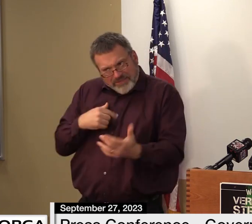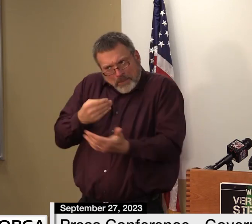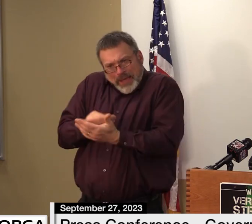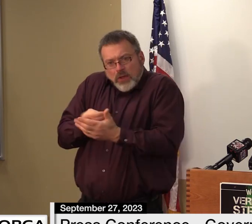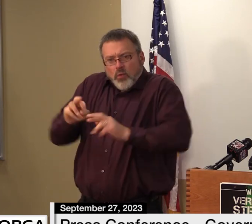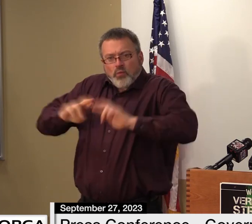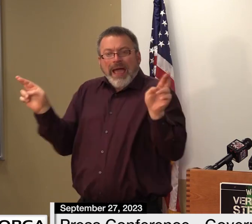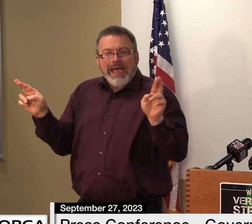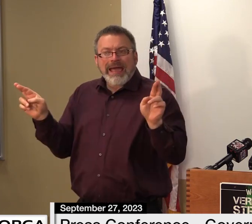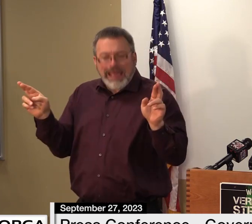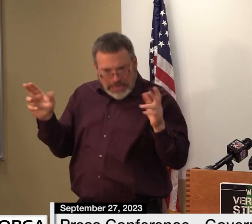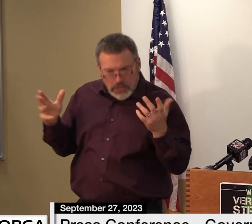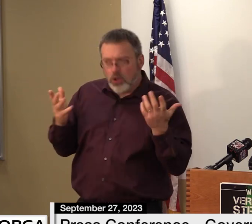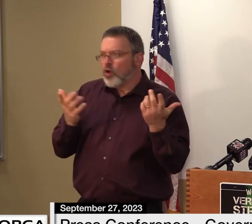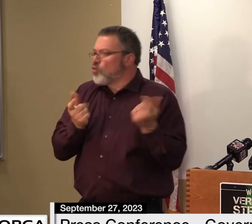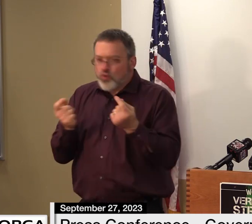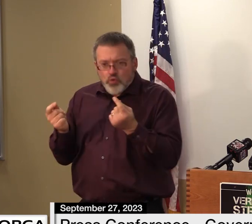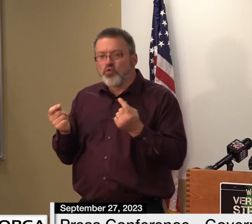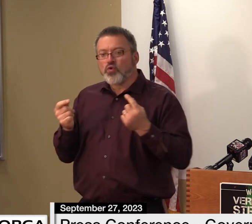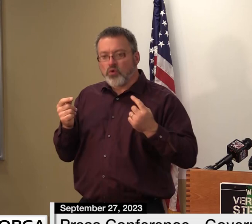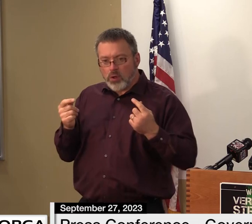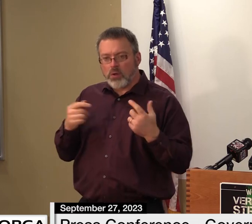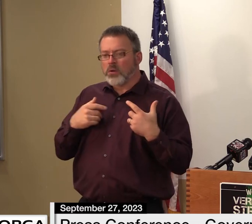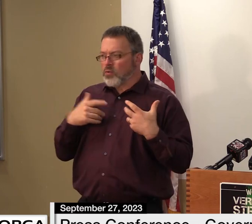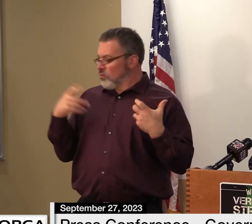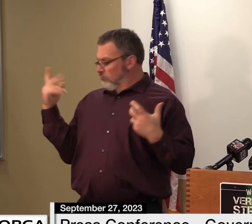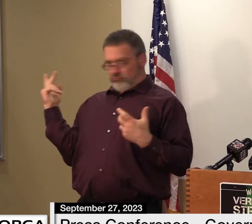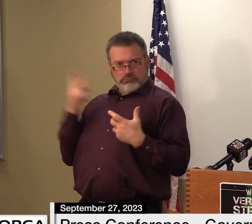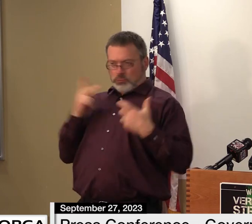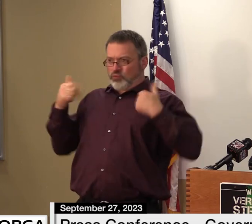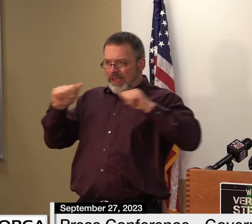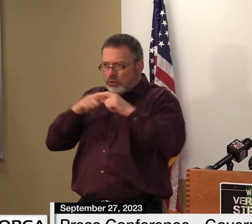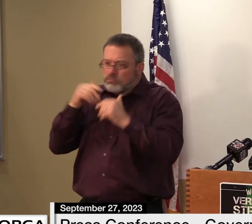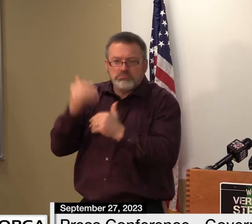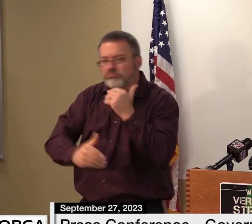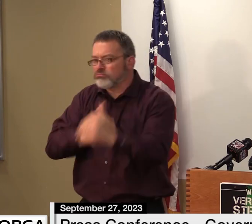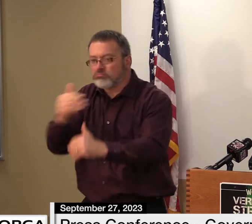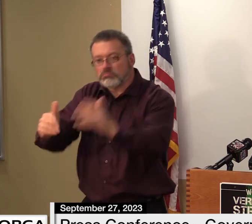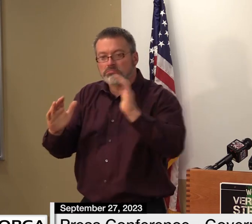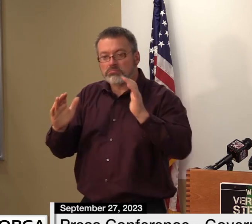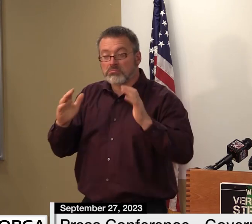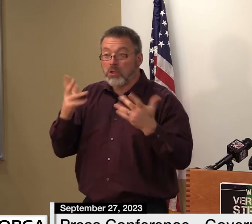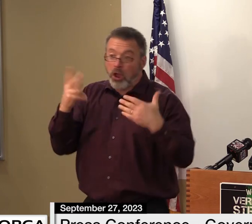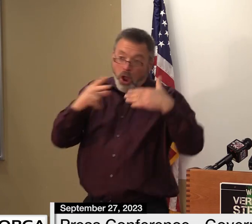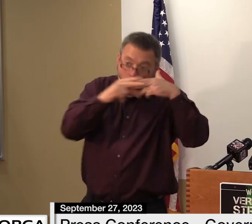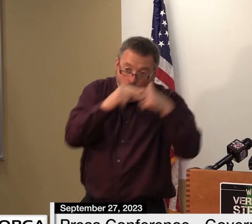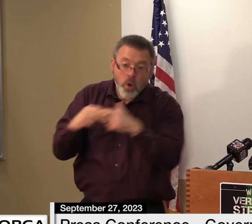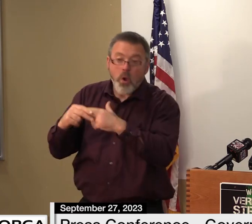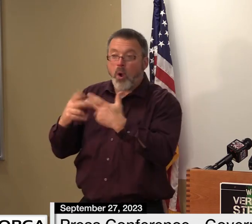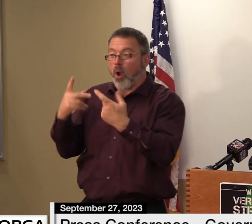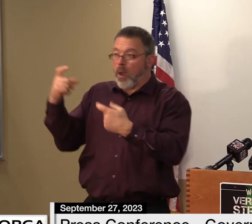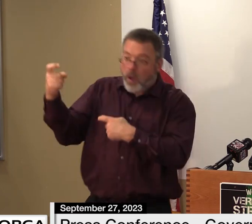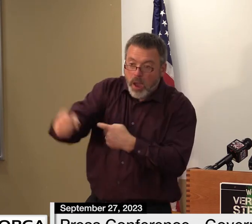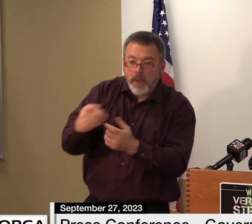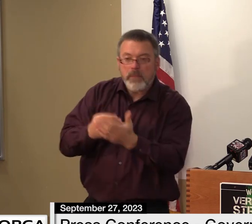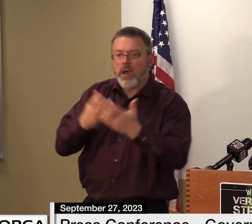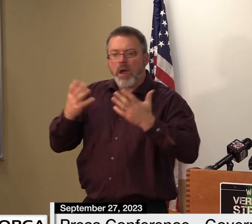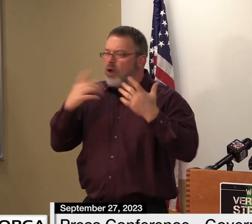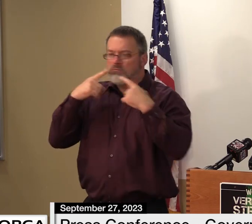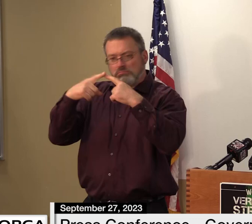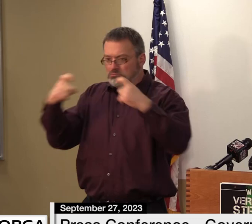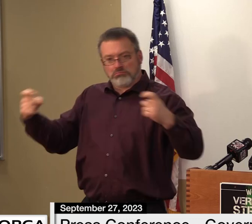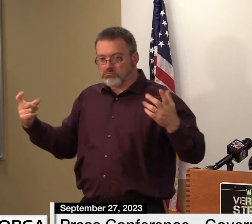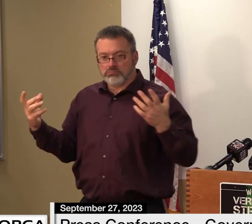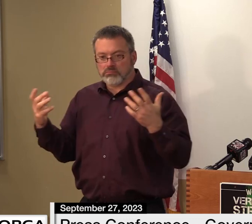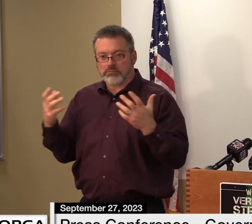is and how we can help meet it through existing and expanded loan programs and other ways for folks to be able to access the capital they